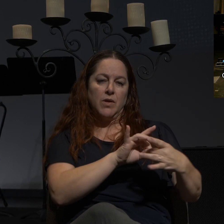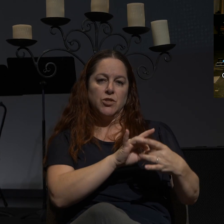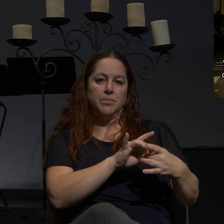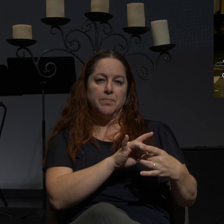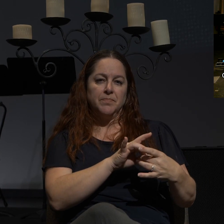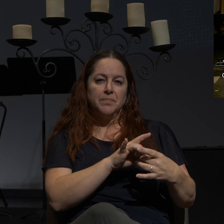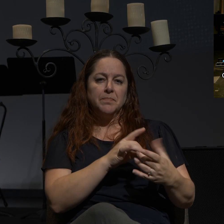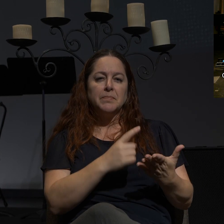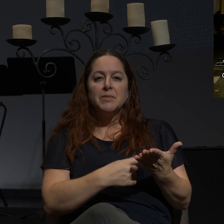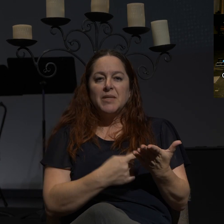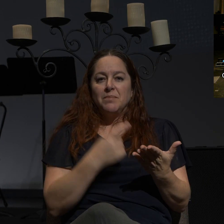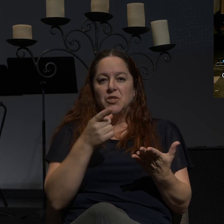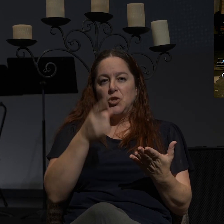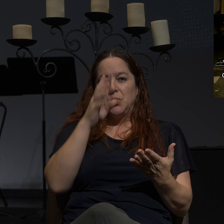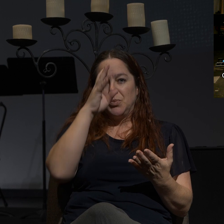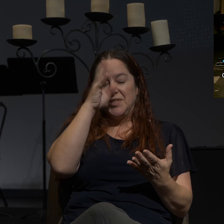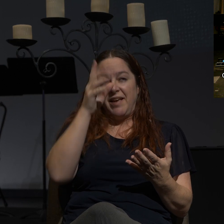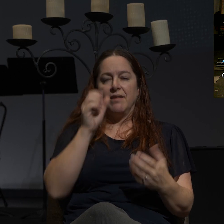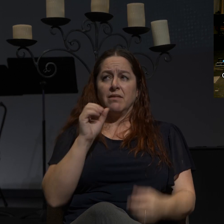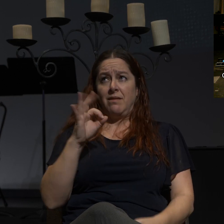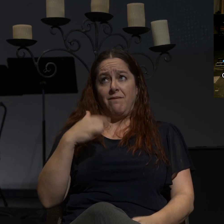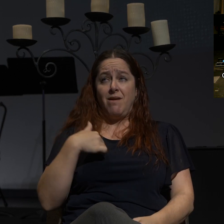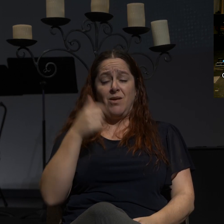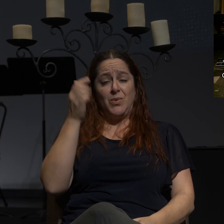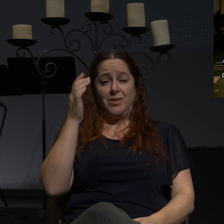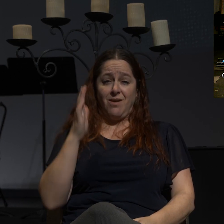Sometimes you ever pretend like, if I were God,